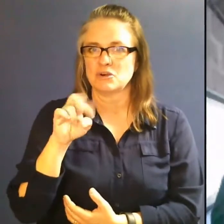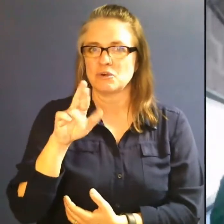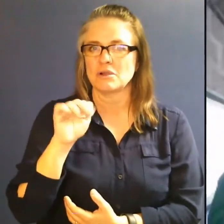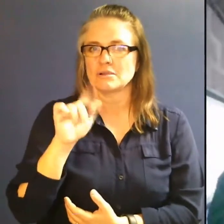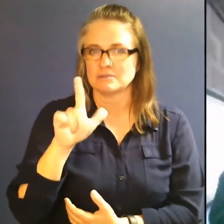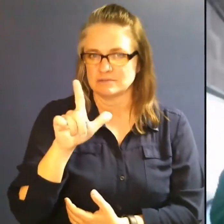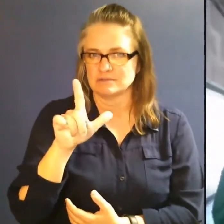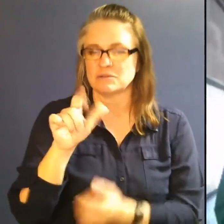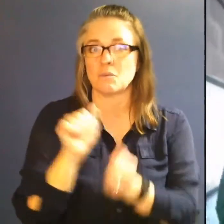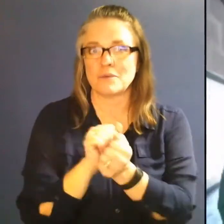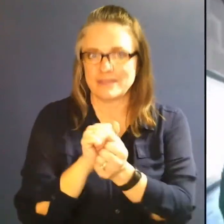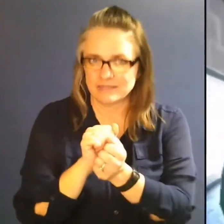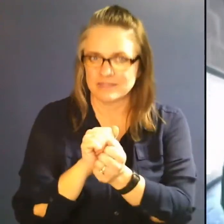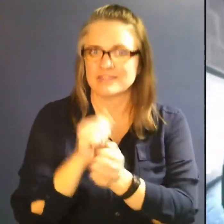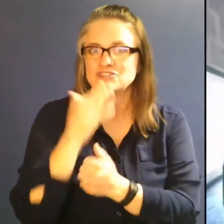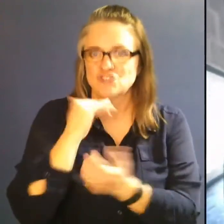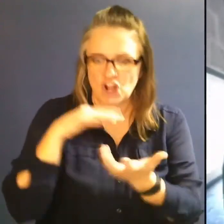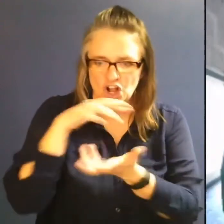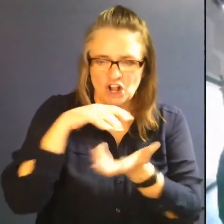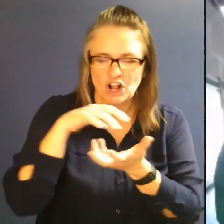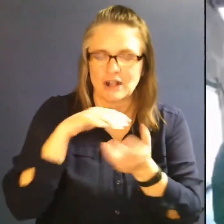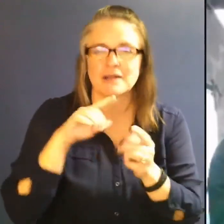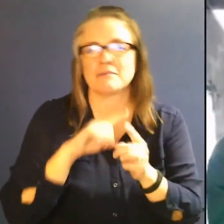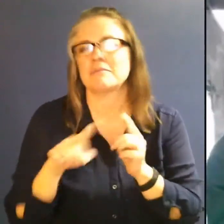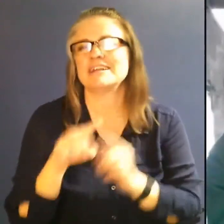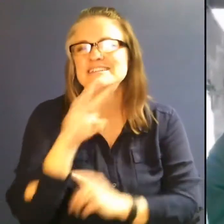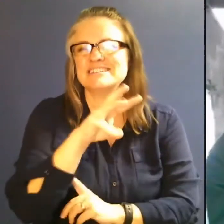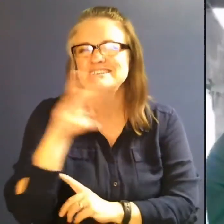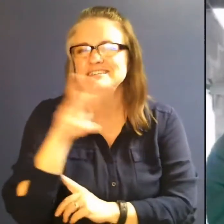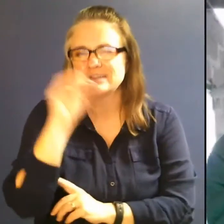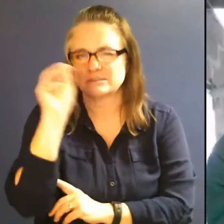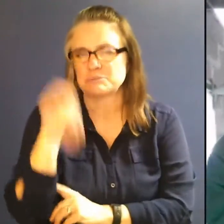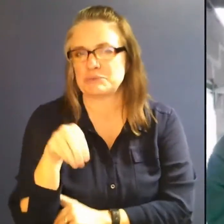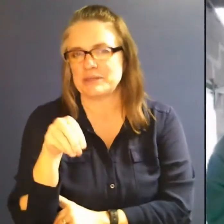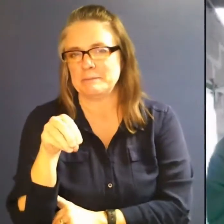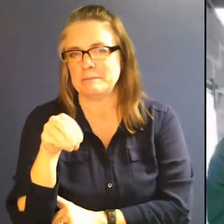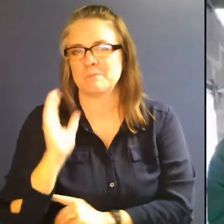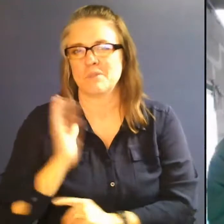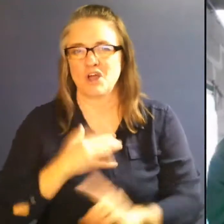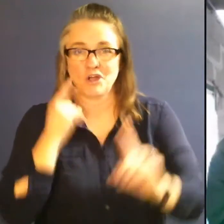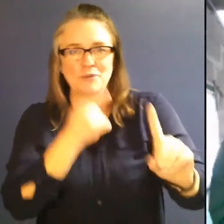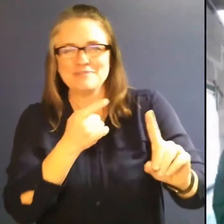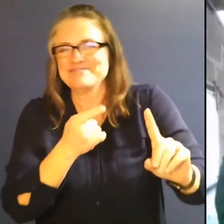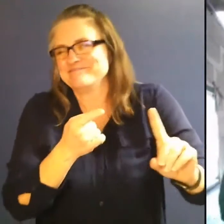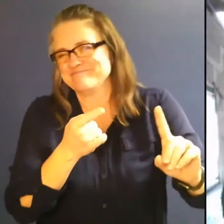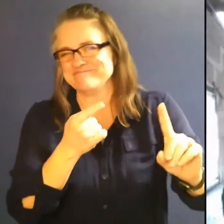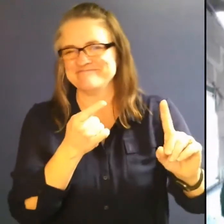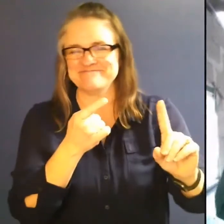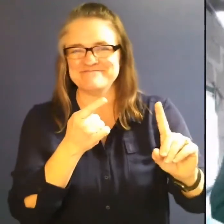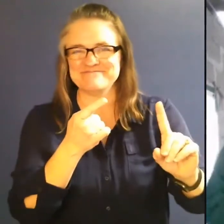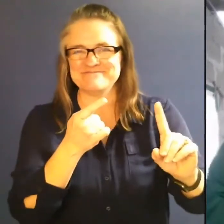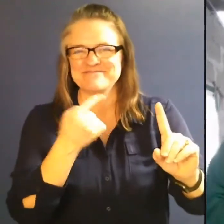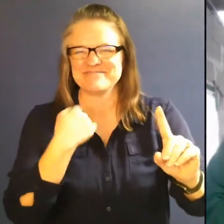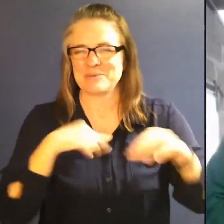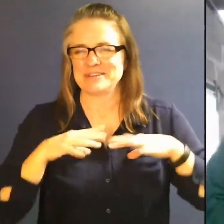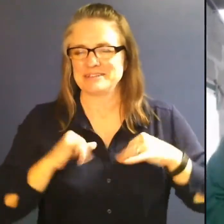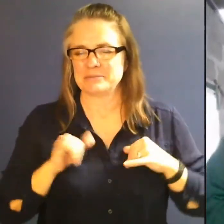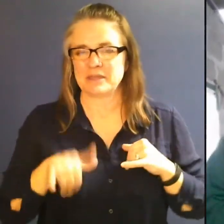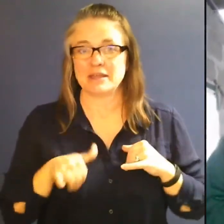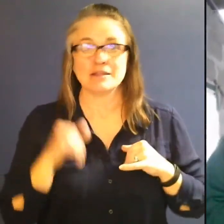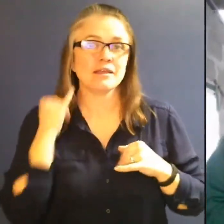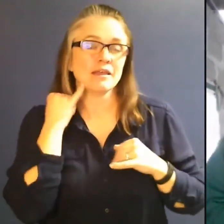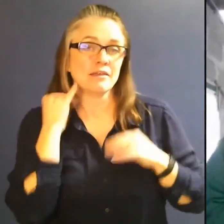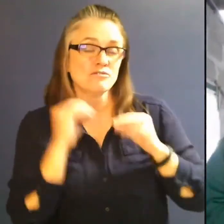So, but nonetheless, we go with about 66%. It works for us. If it's a little bit